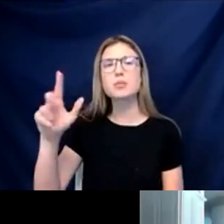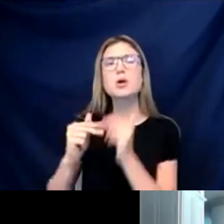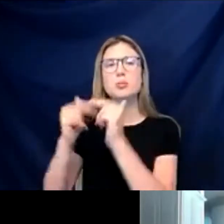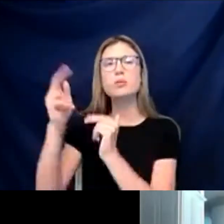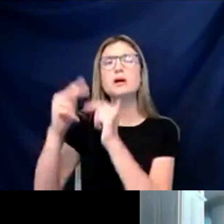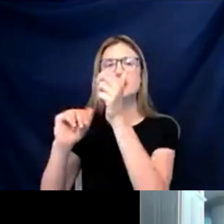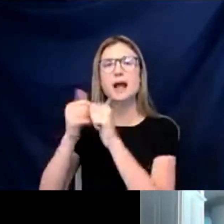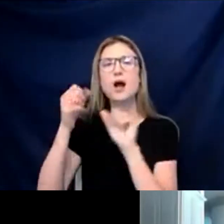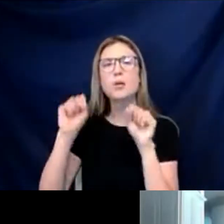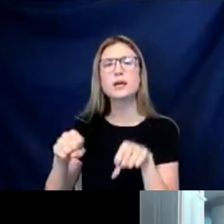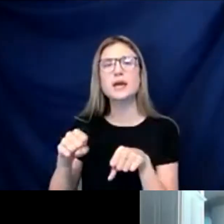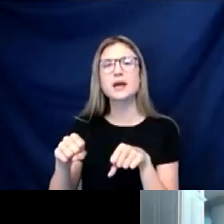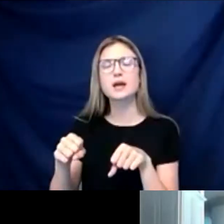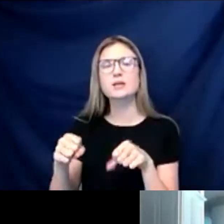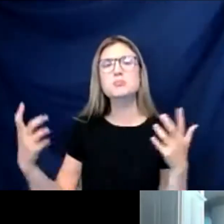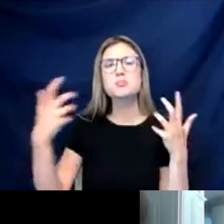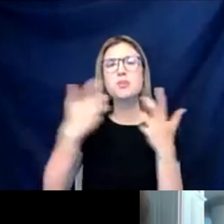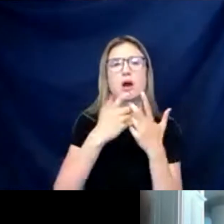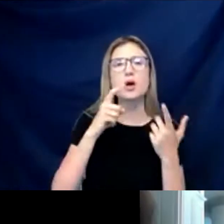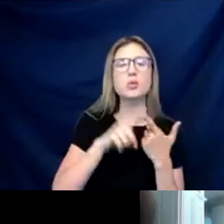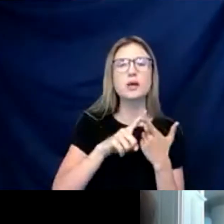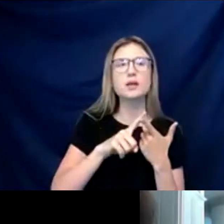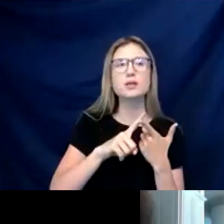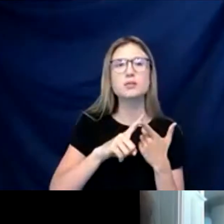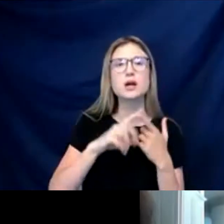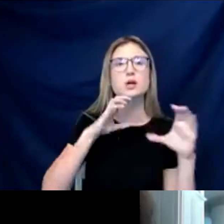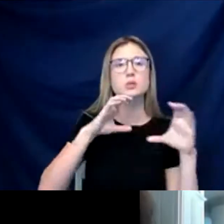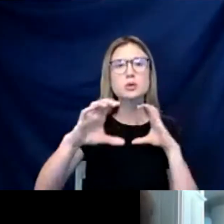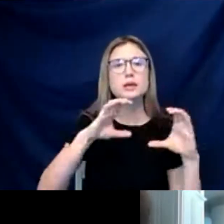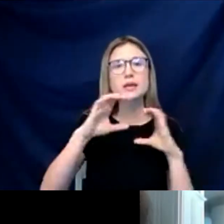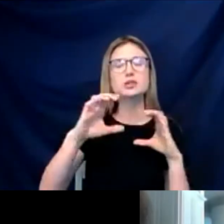interface with telecommunications for all sensory